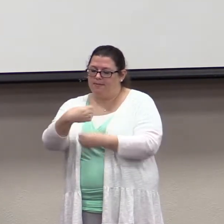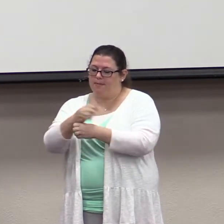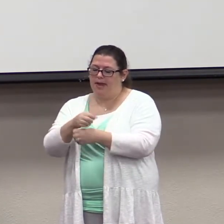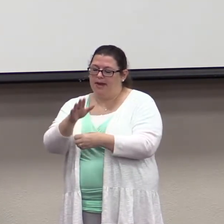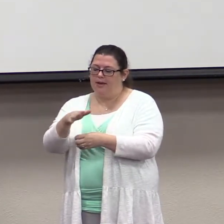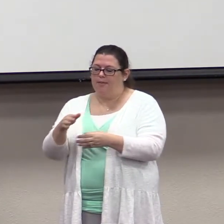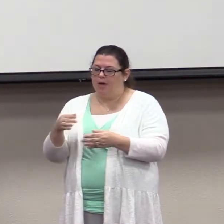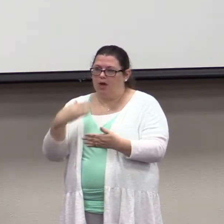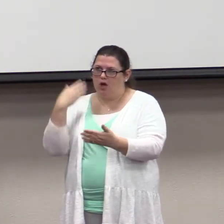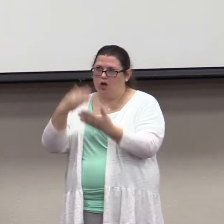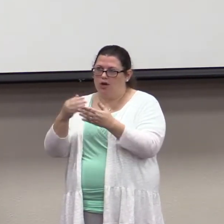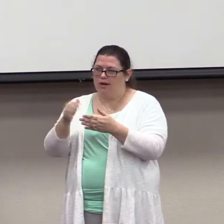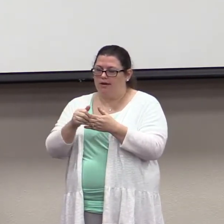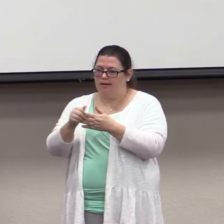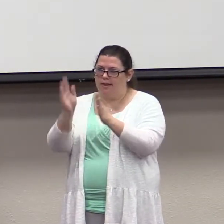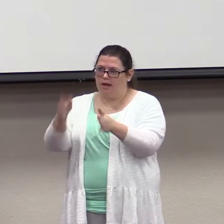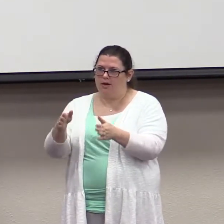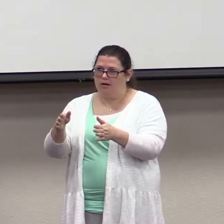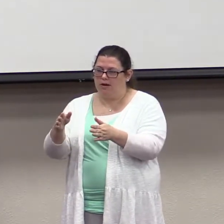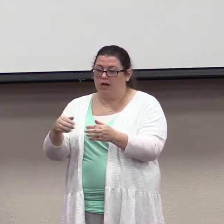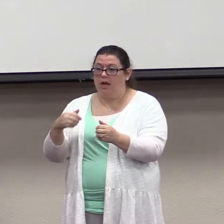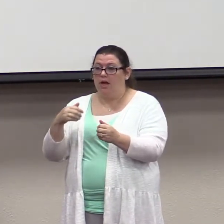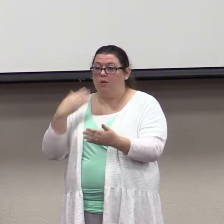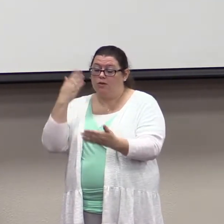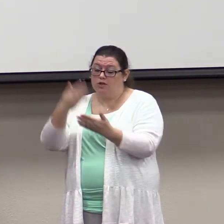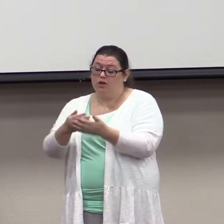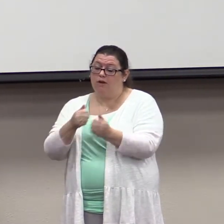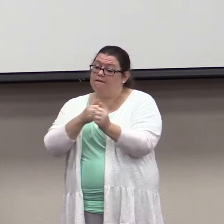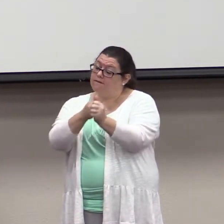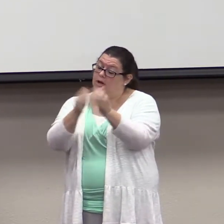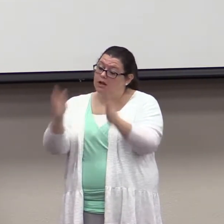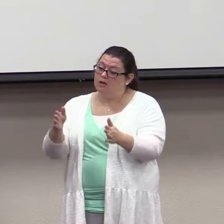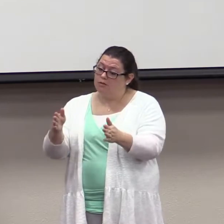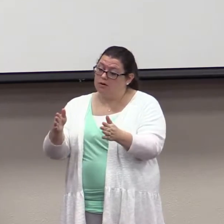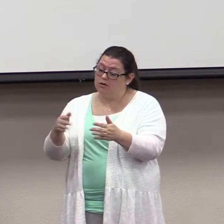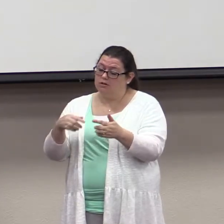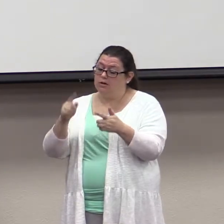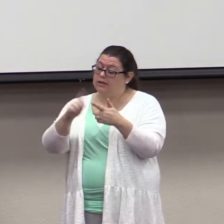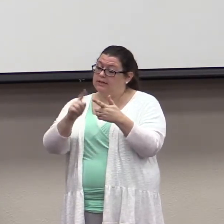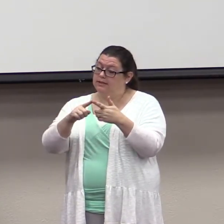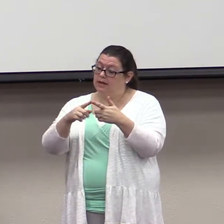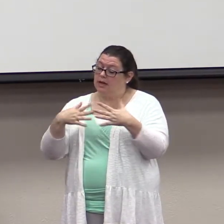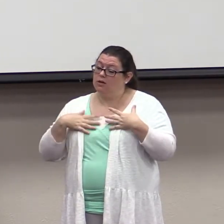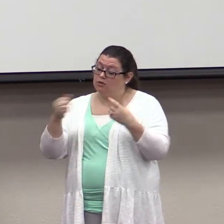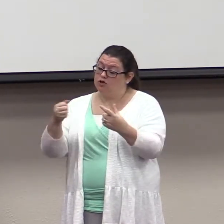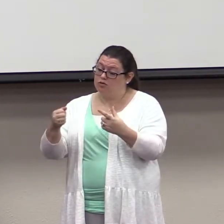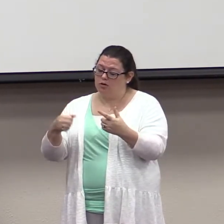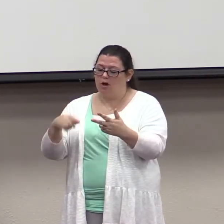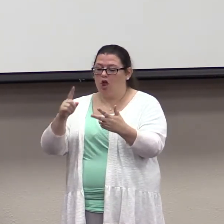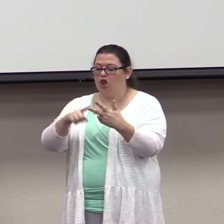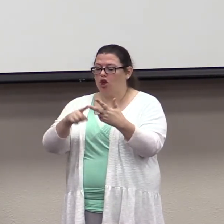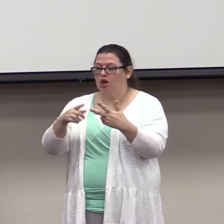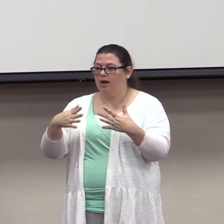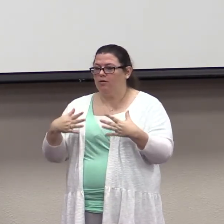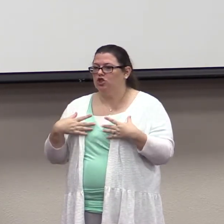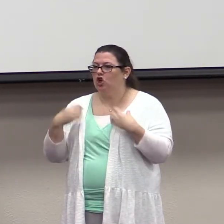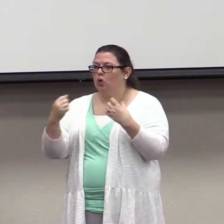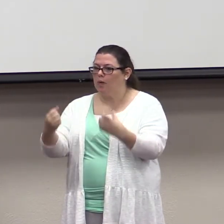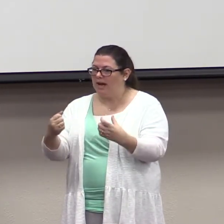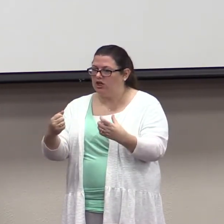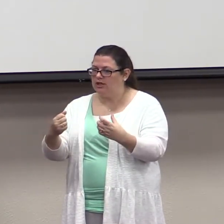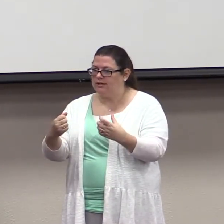follower. Second, that he was strong. Third, that he was courageous. And last, that he